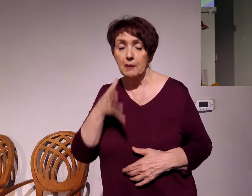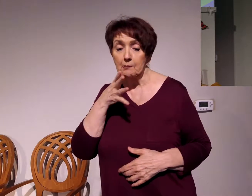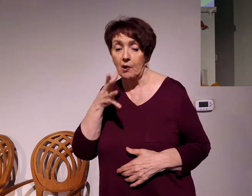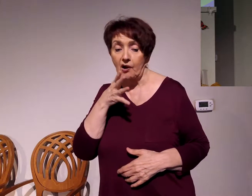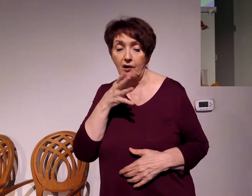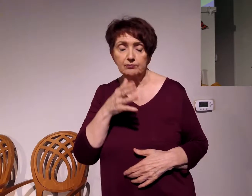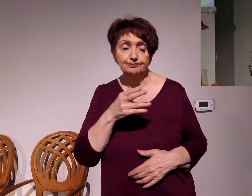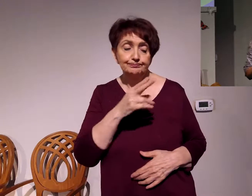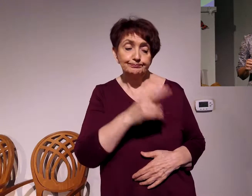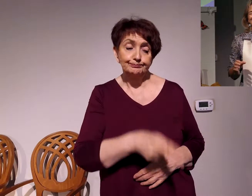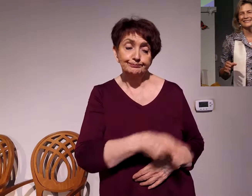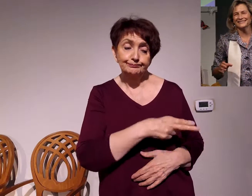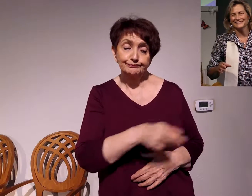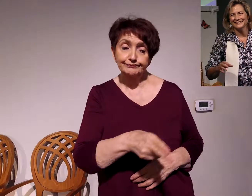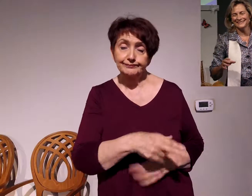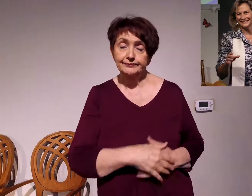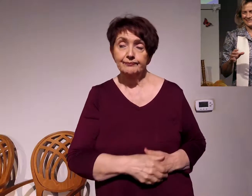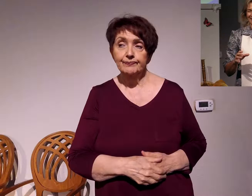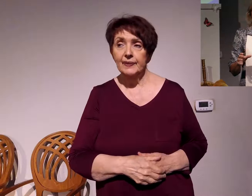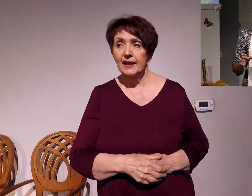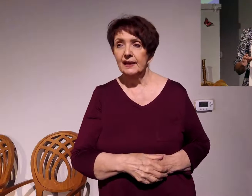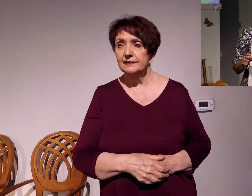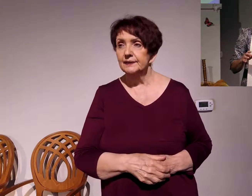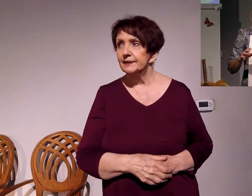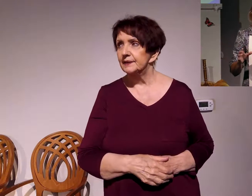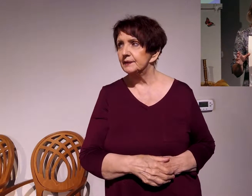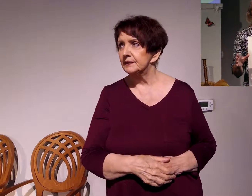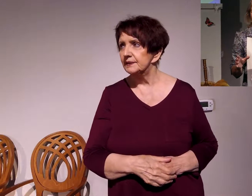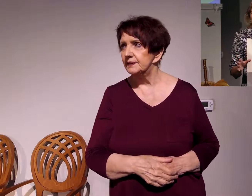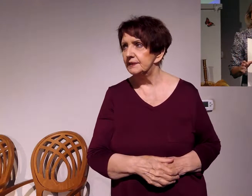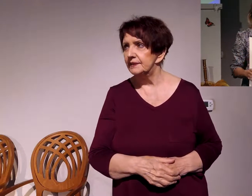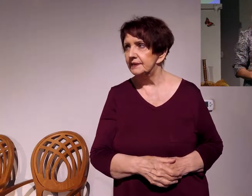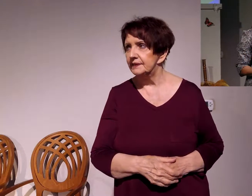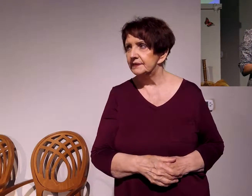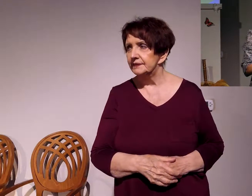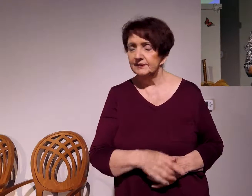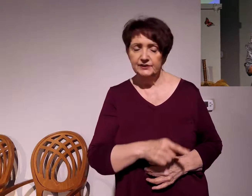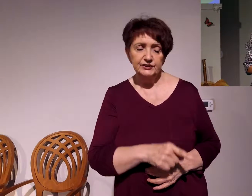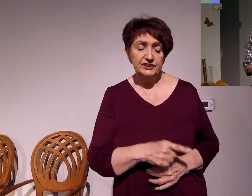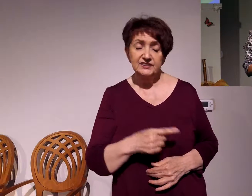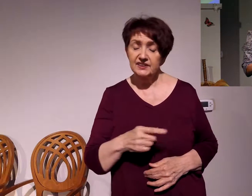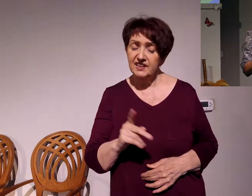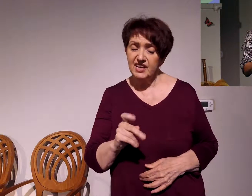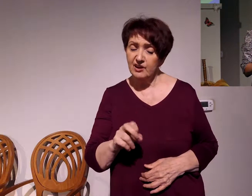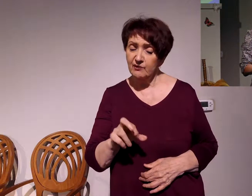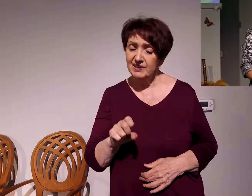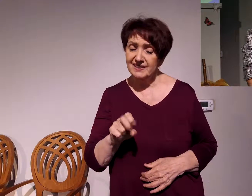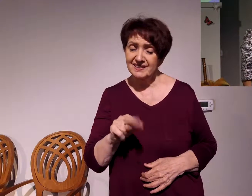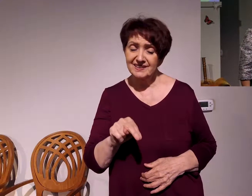bless her heart. Shared with me. Karen,